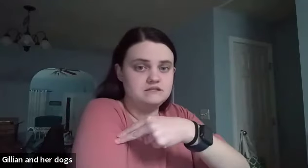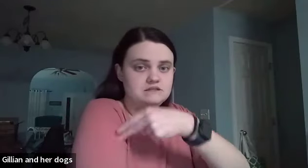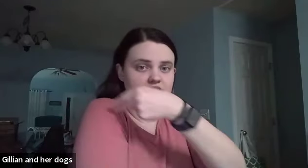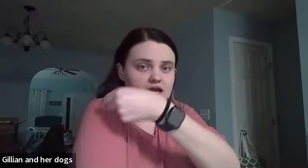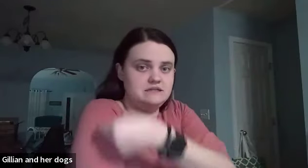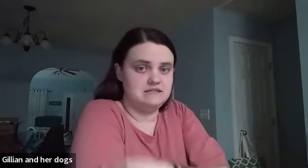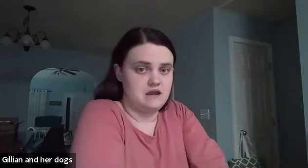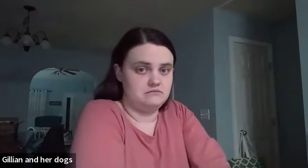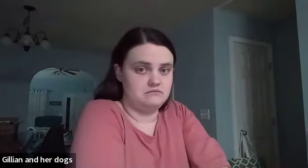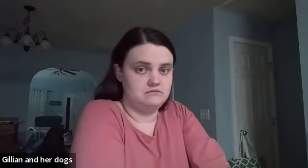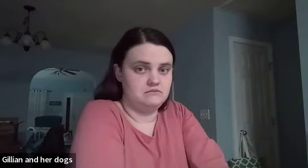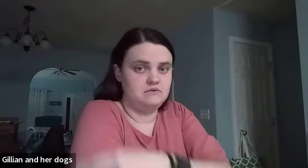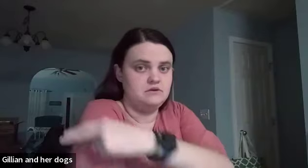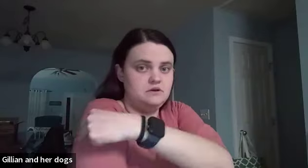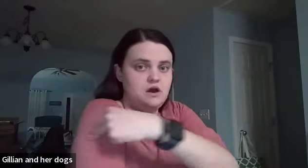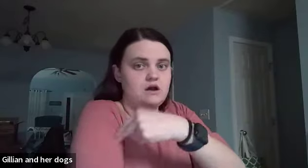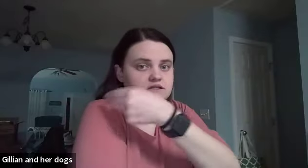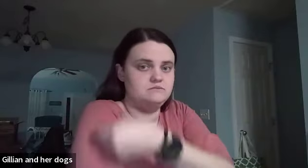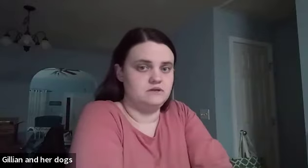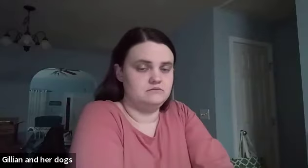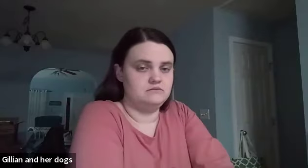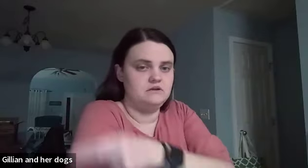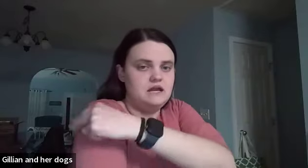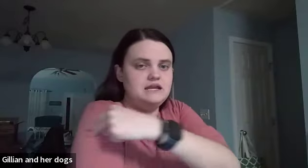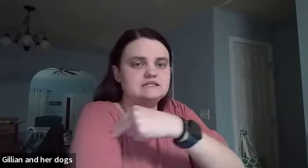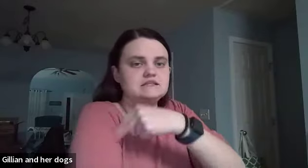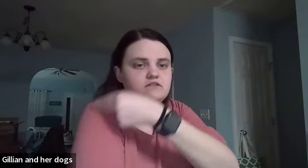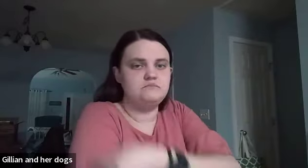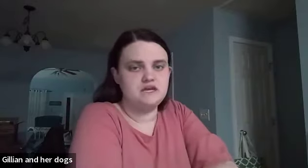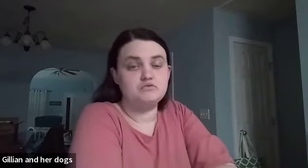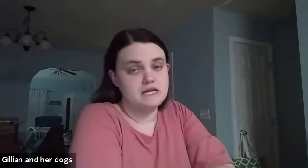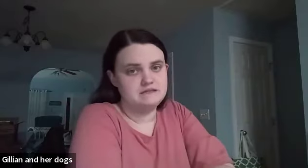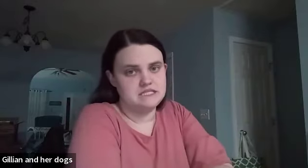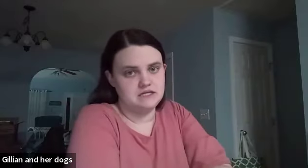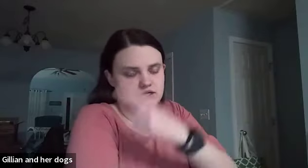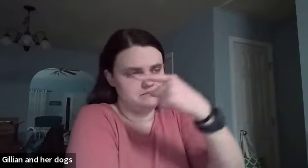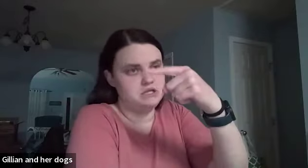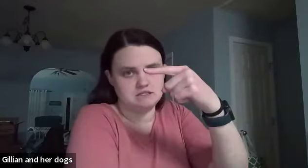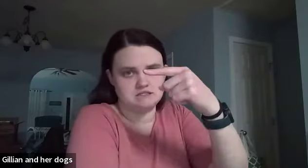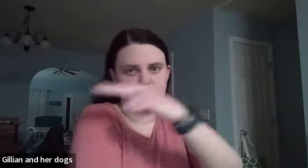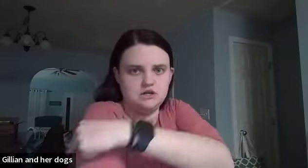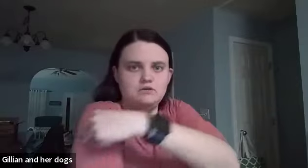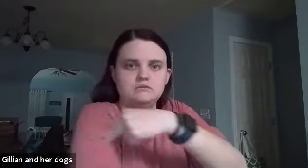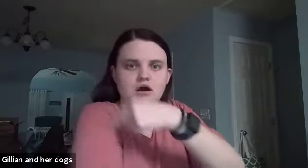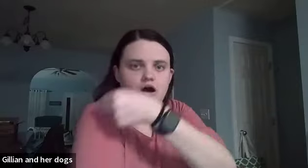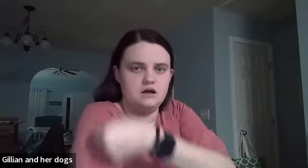across and down. Hospital. And it's like the big red plus,